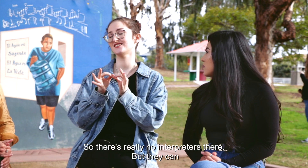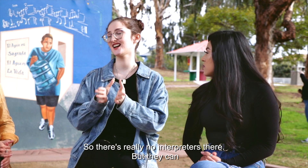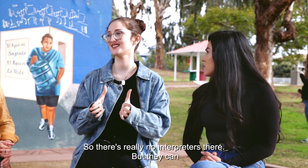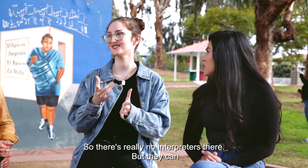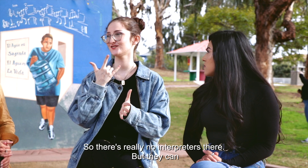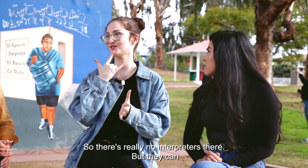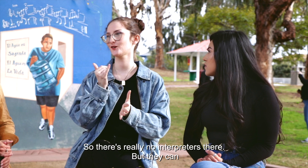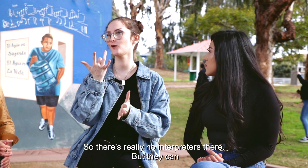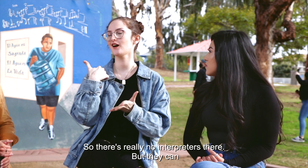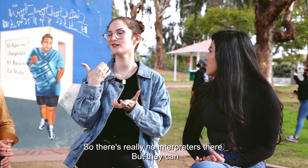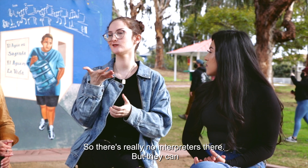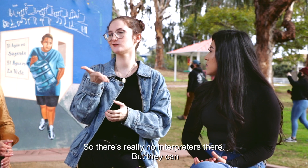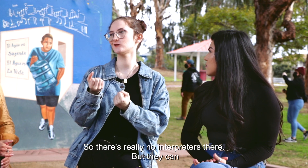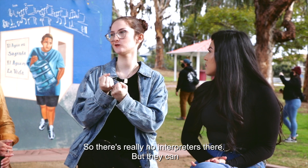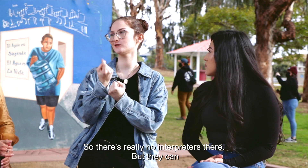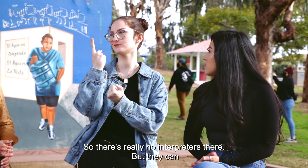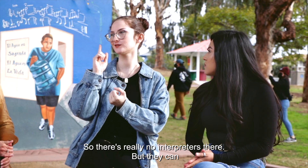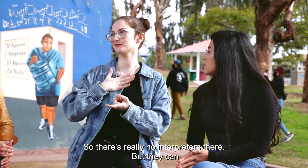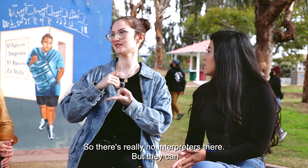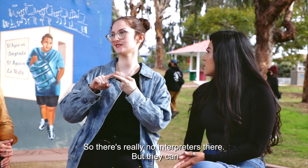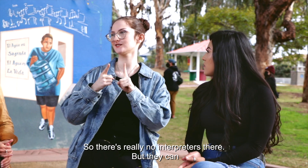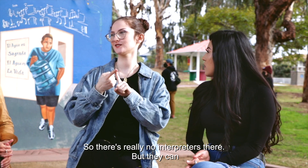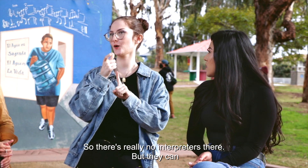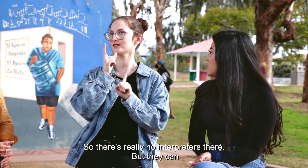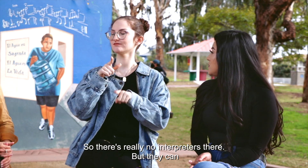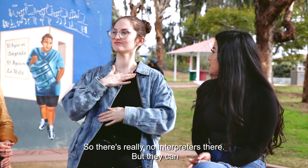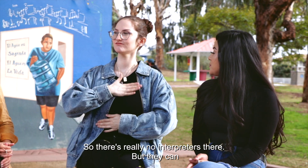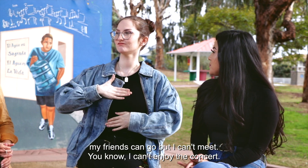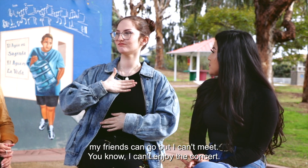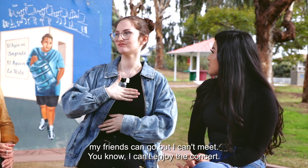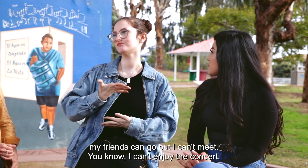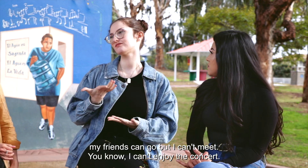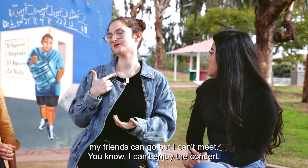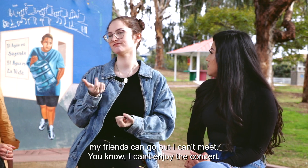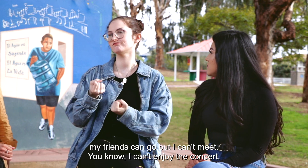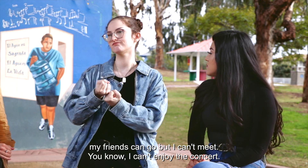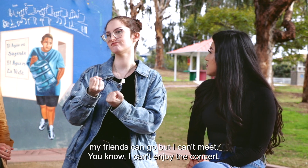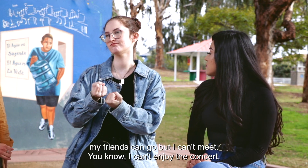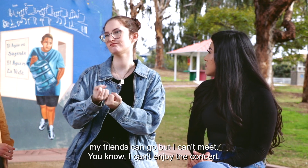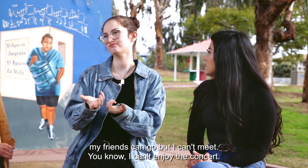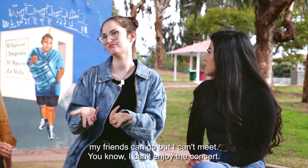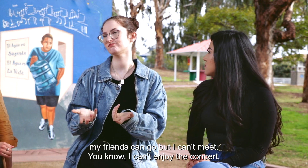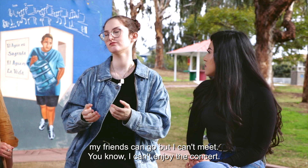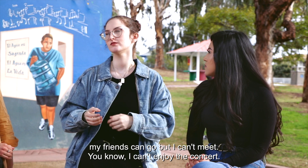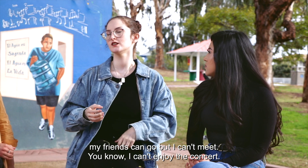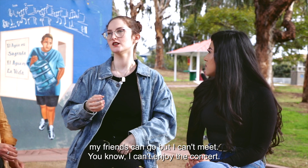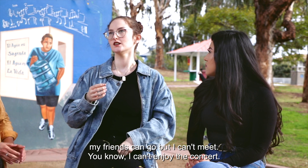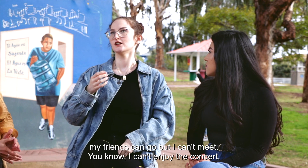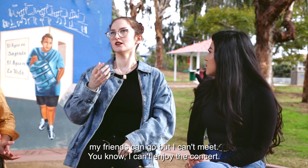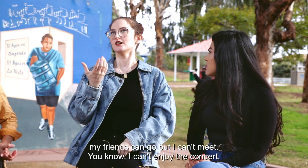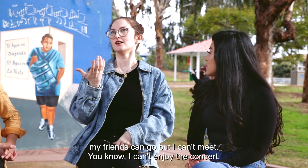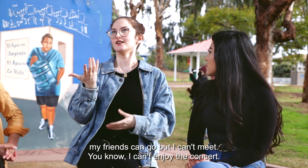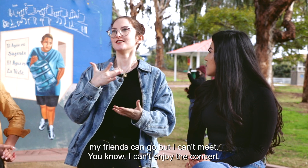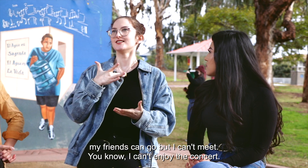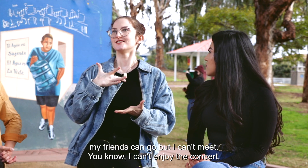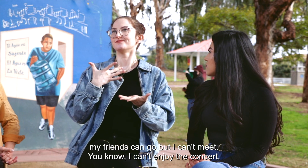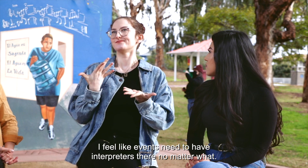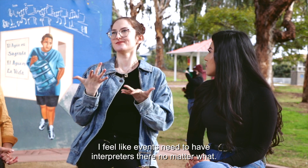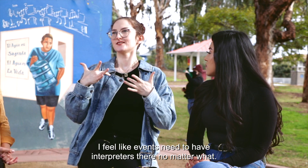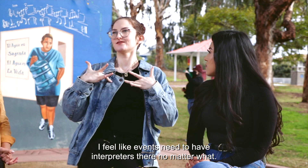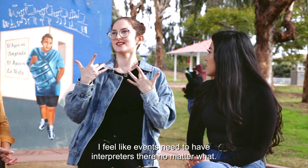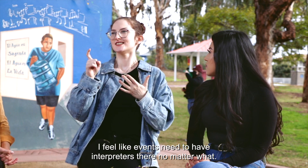So there's really no interpreters there, but my friends can go, but I can't I can't enjoy the